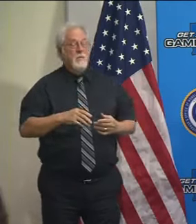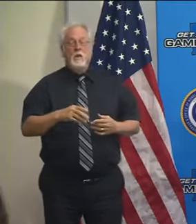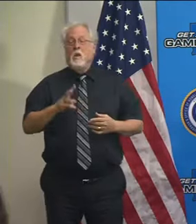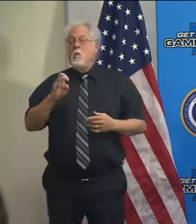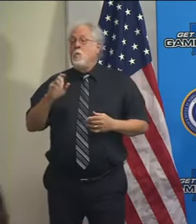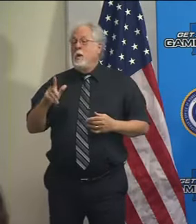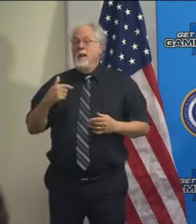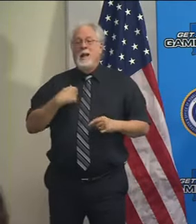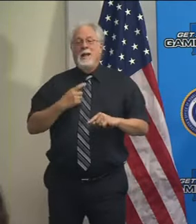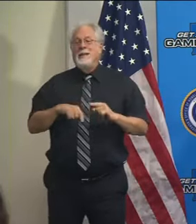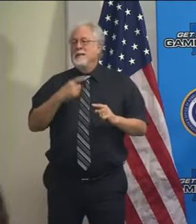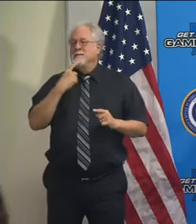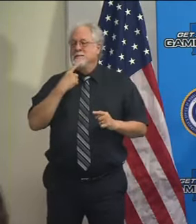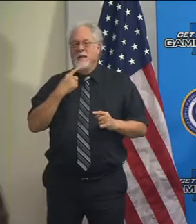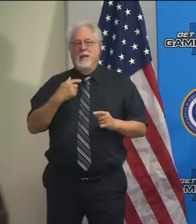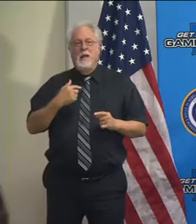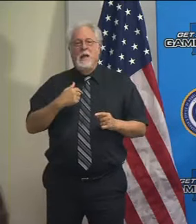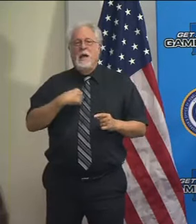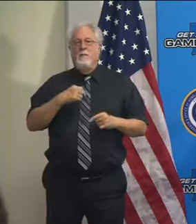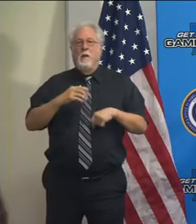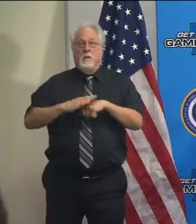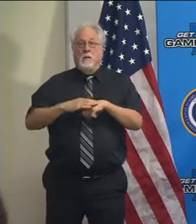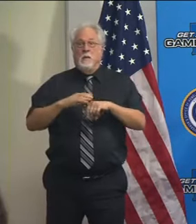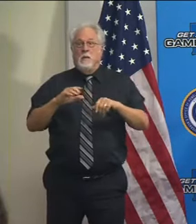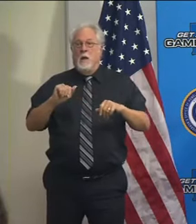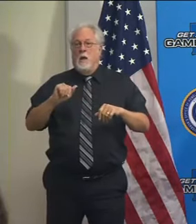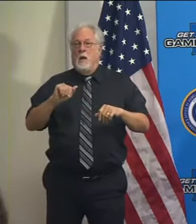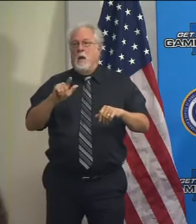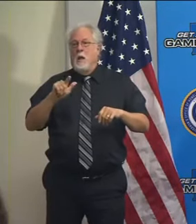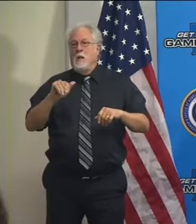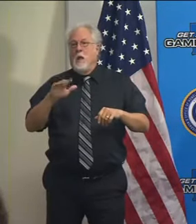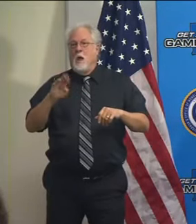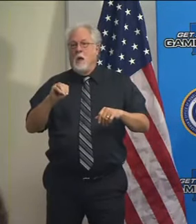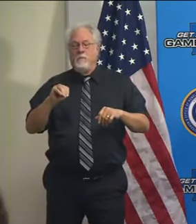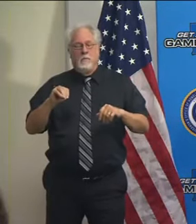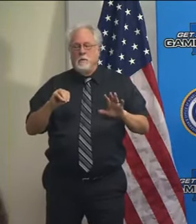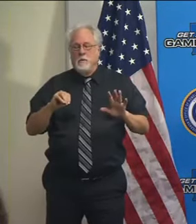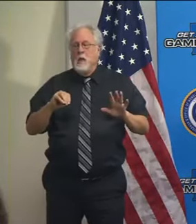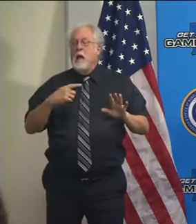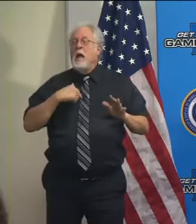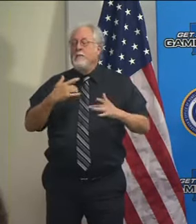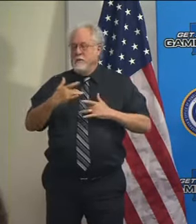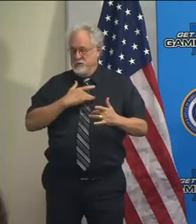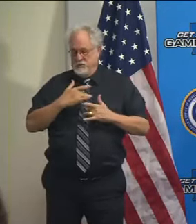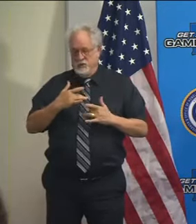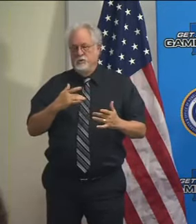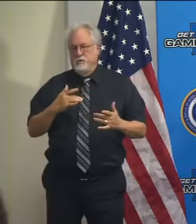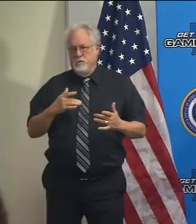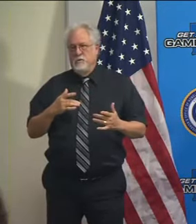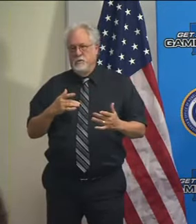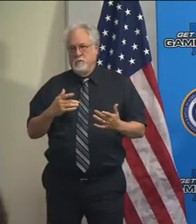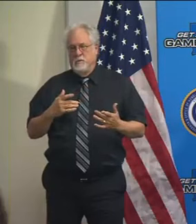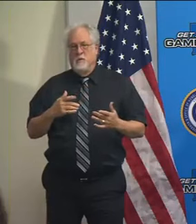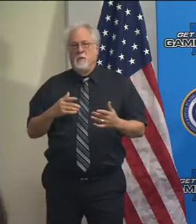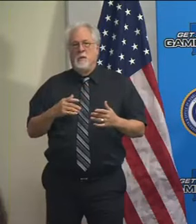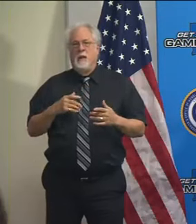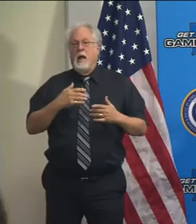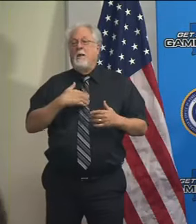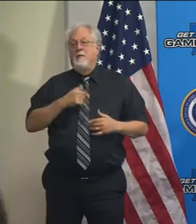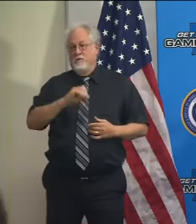Well, I can't say that I'm alarmed for a couple of reasons. Obviously, I'm concerned. I would rather there be